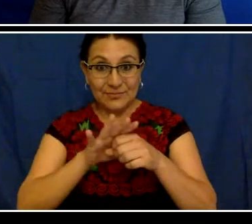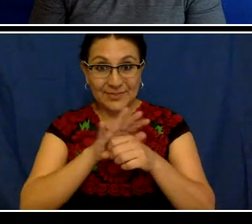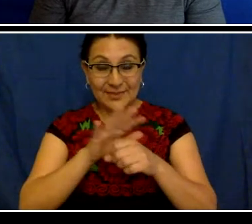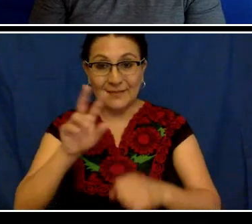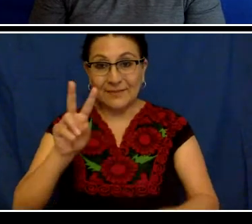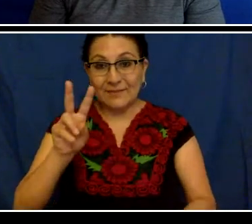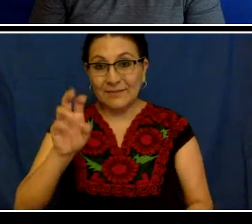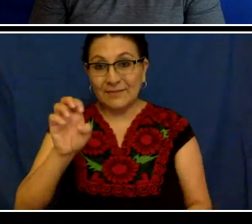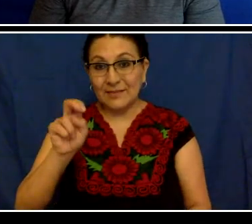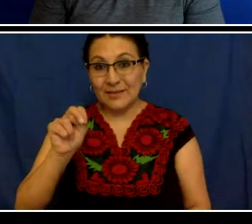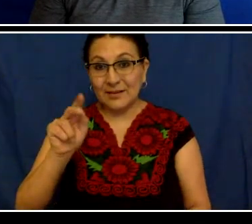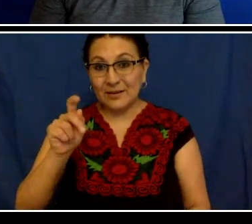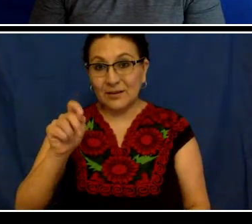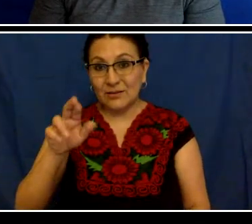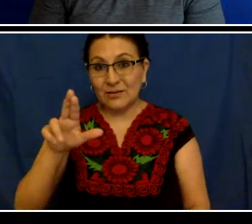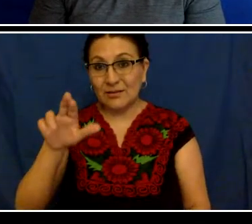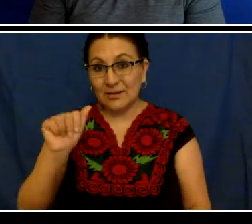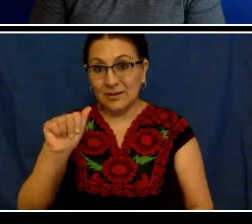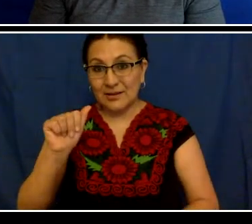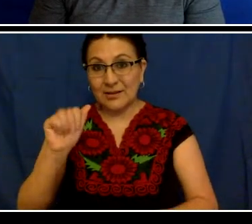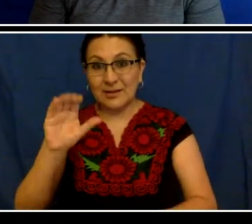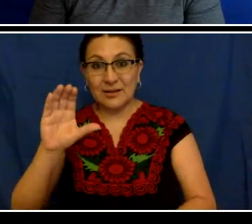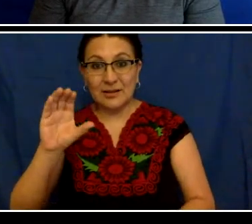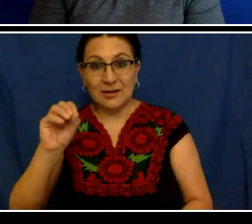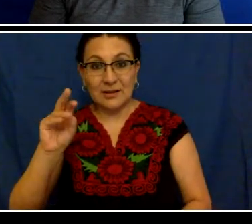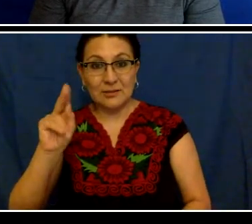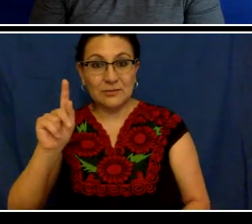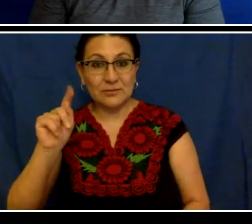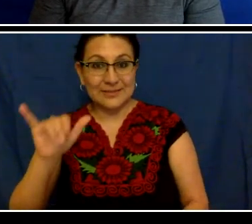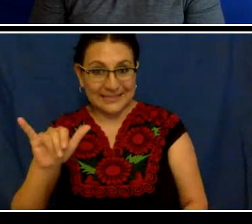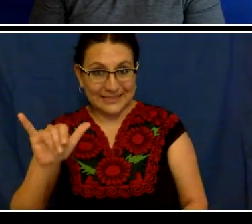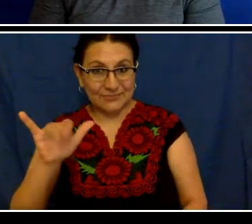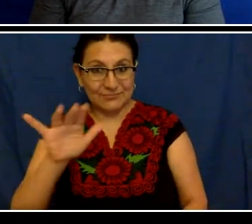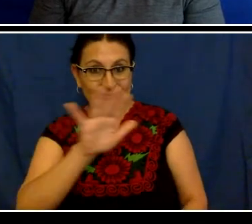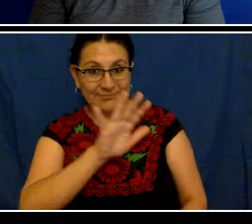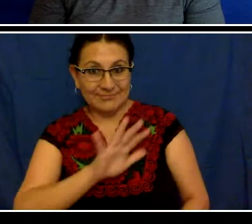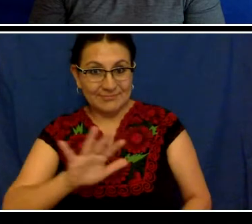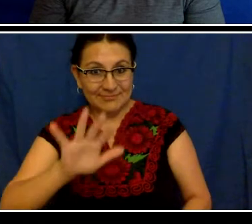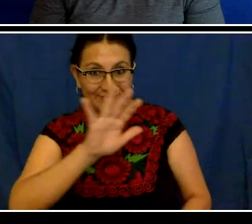So now I currently live in Ventura